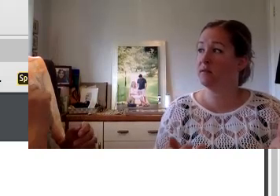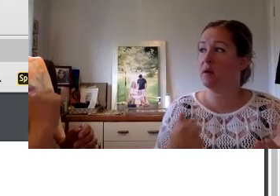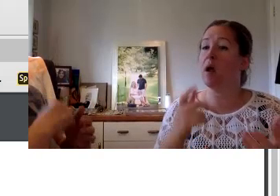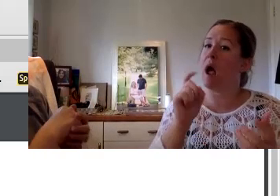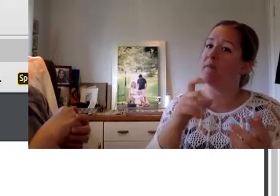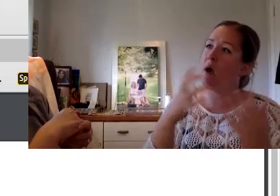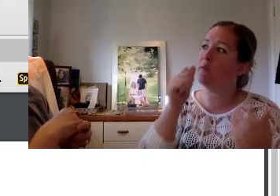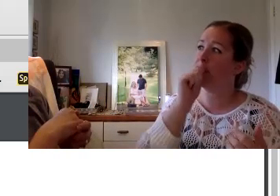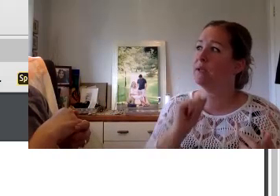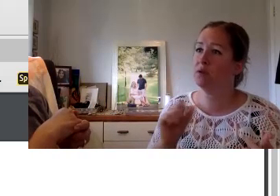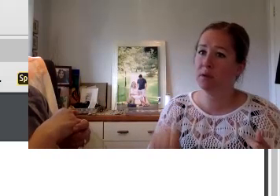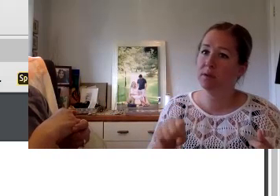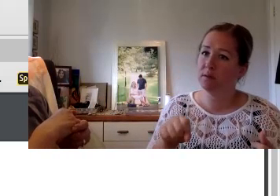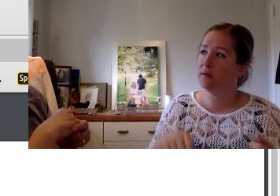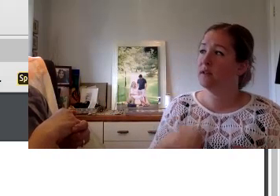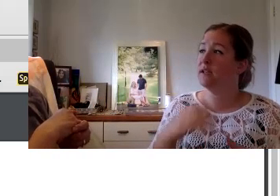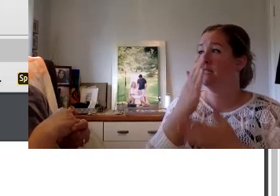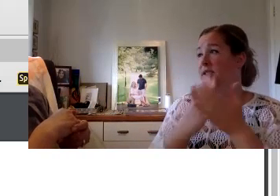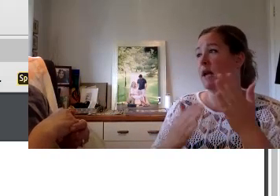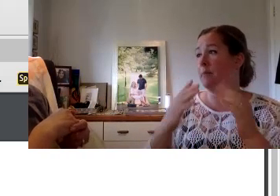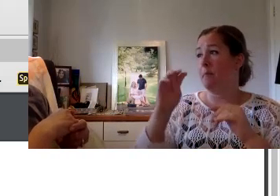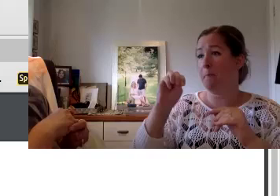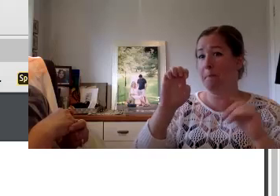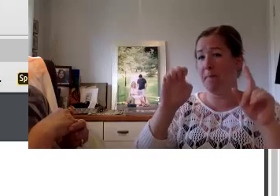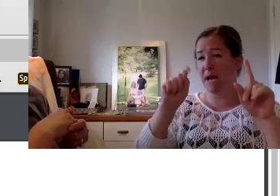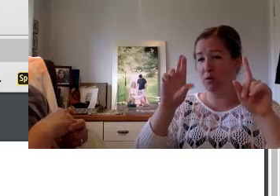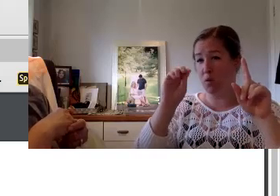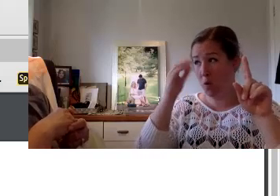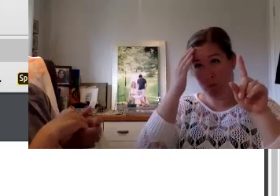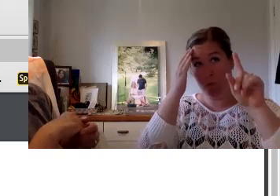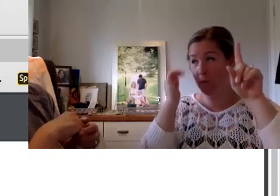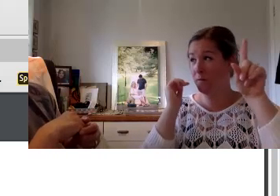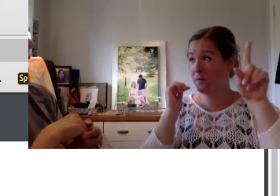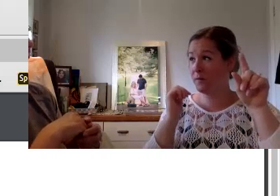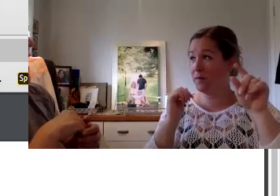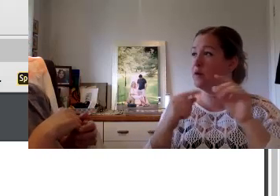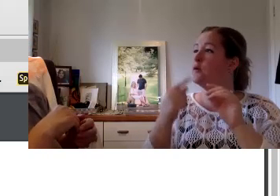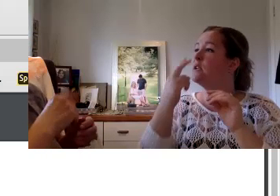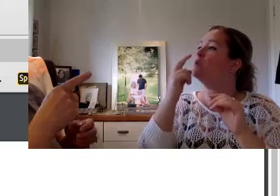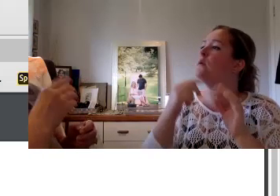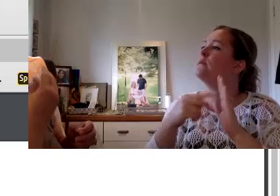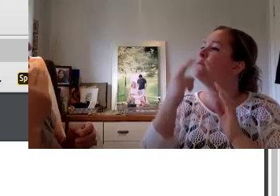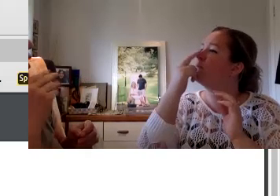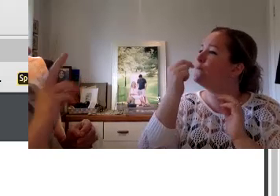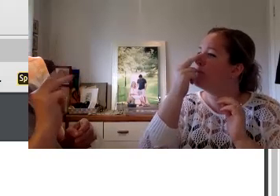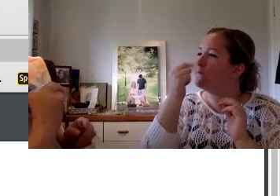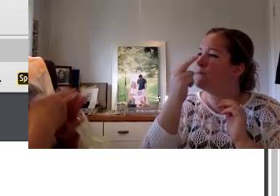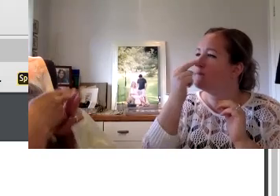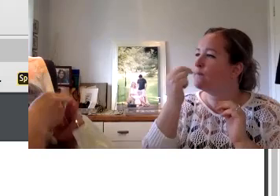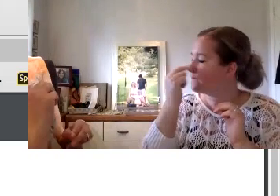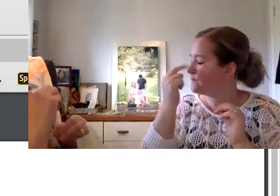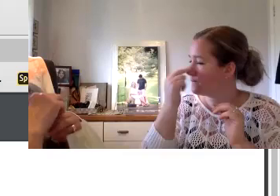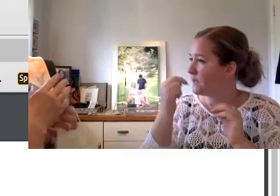be patient, right? You have to be a lot of patience too. And even in the stores,